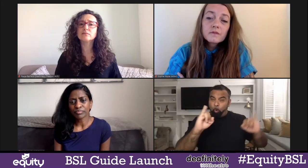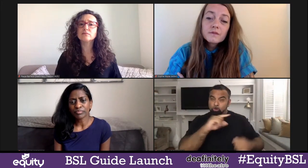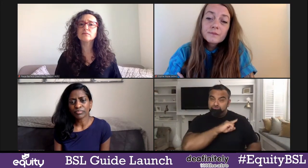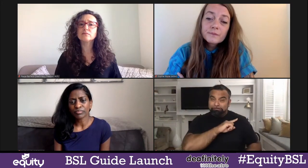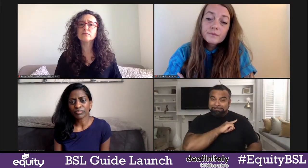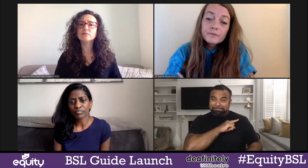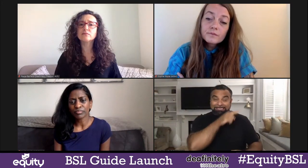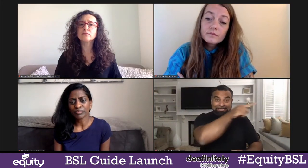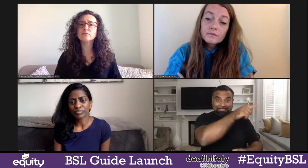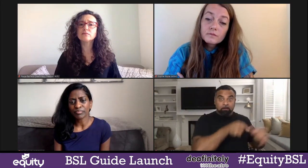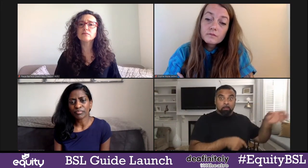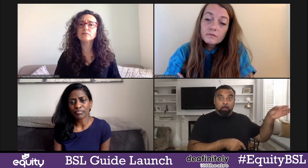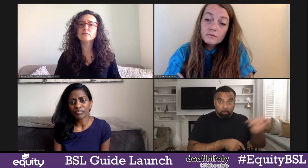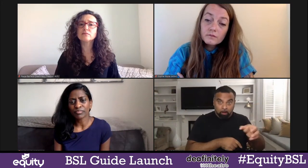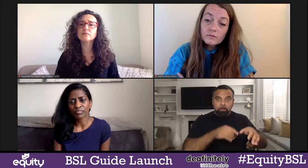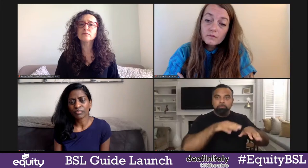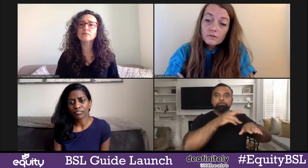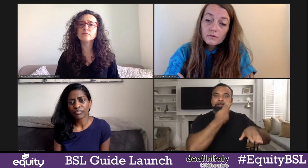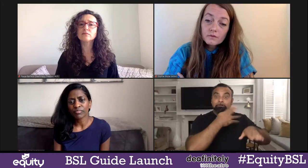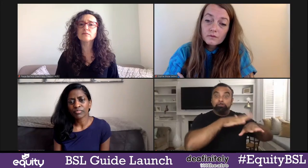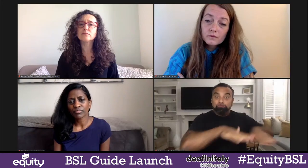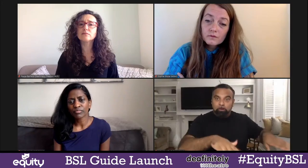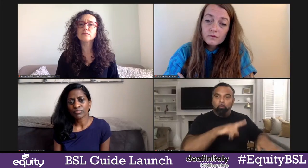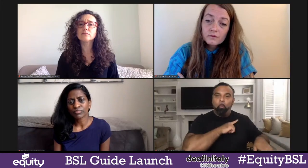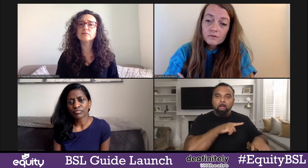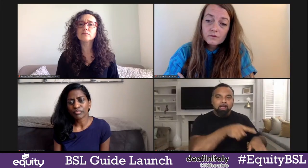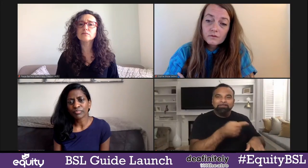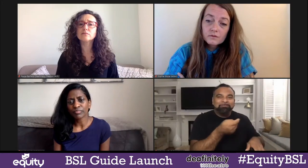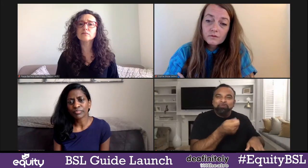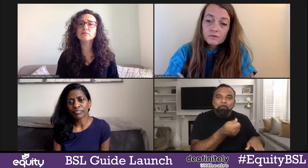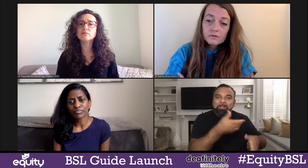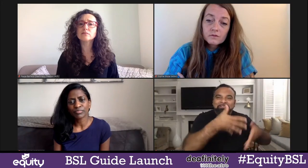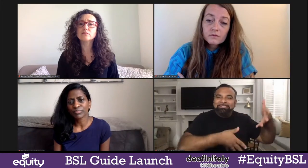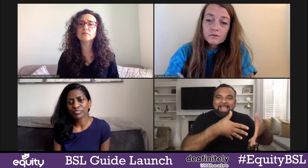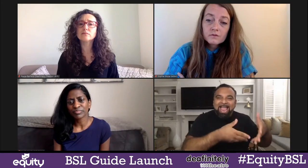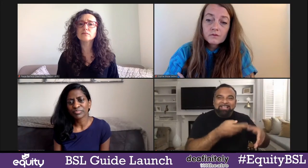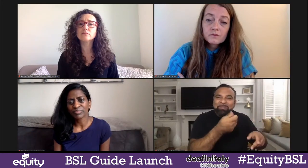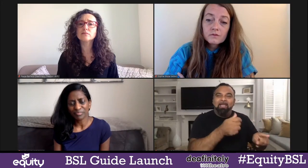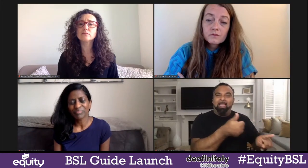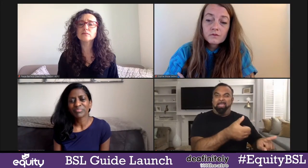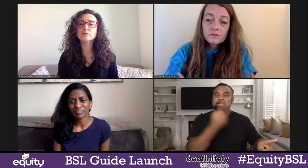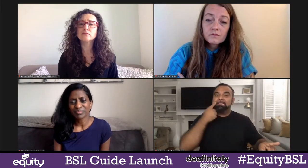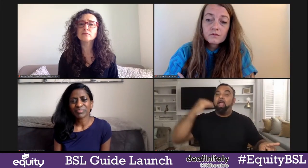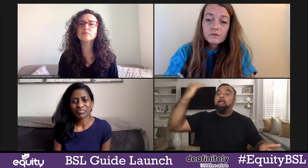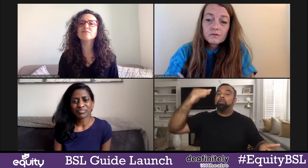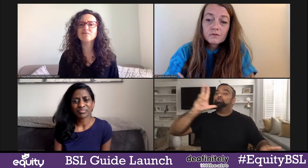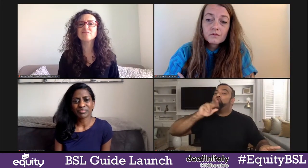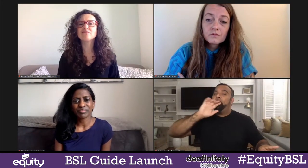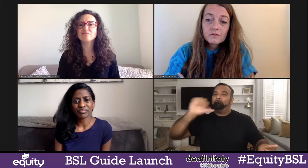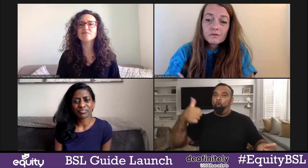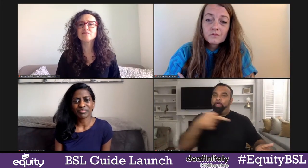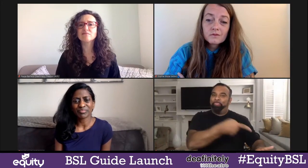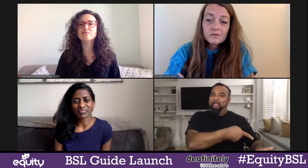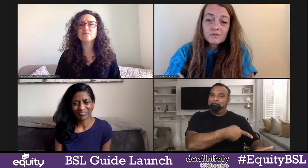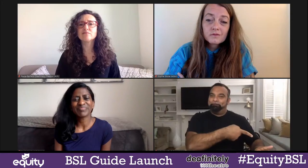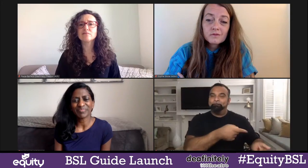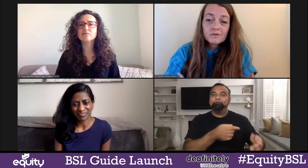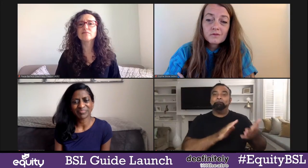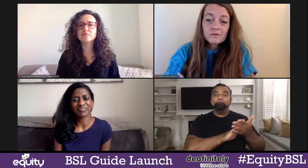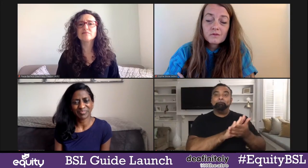but opportunities for other people? And is that bringing them in for the wrong reasons? Because obviously, you know, deaf children perhaps don't have that language